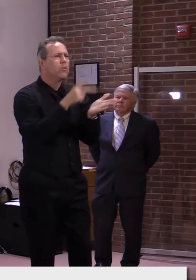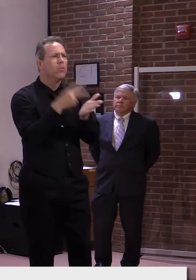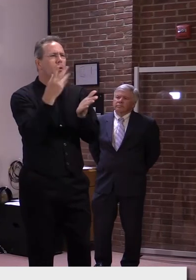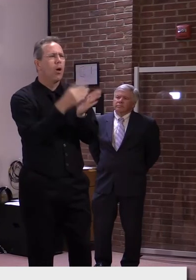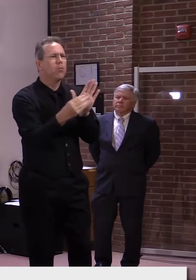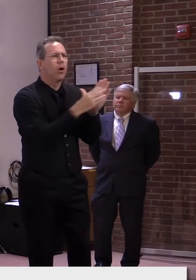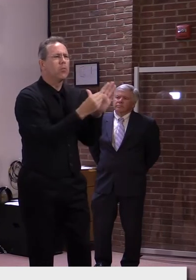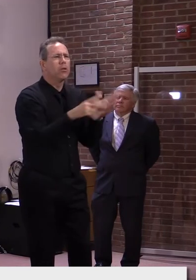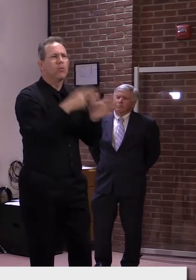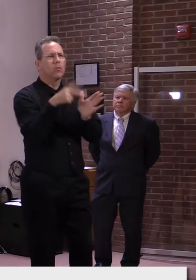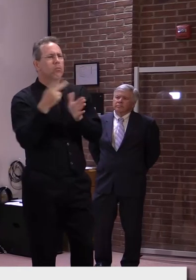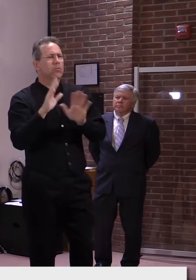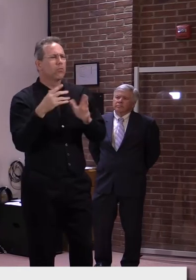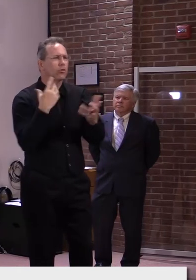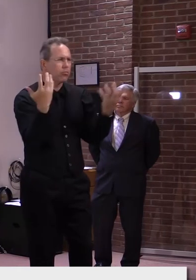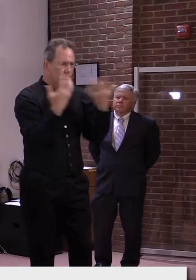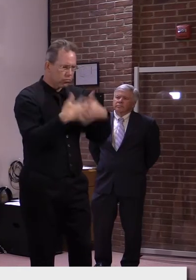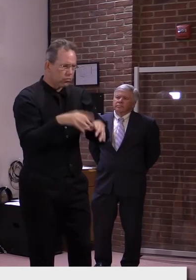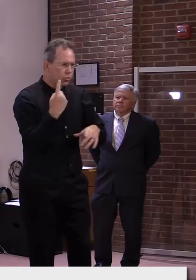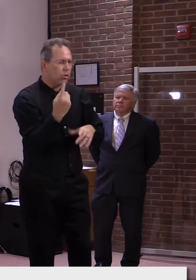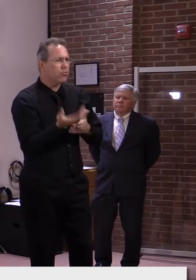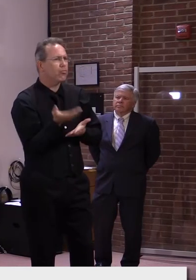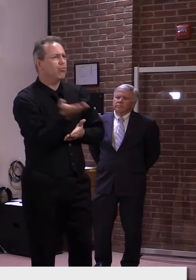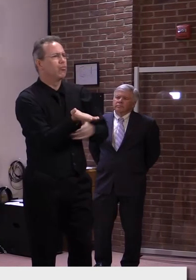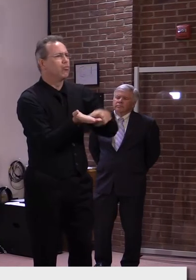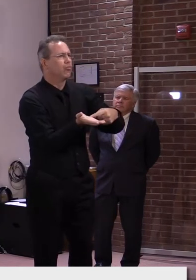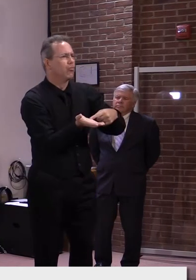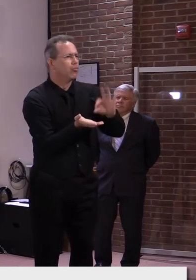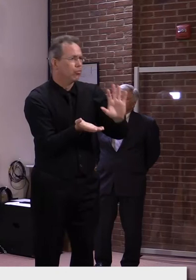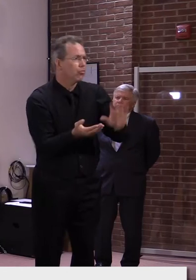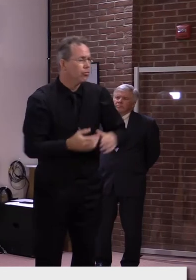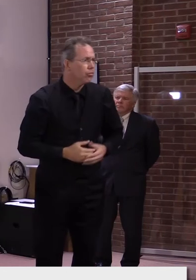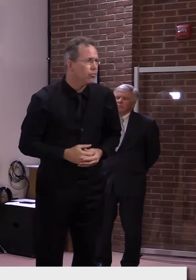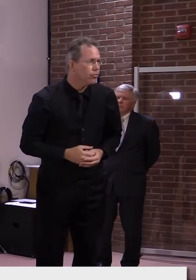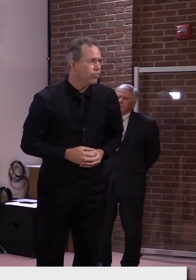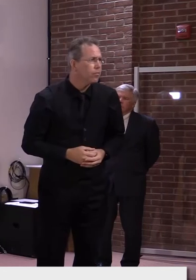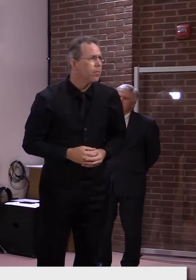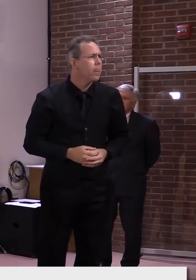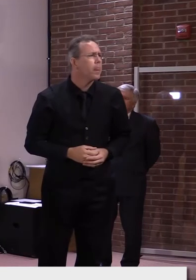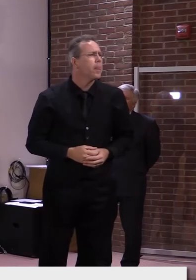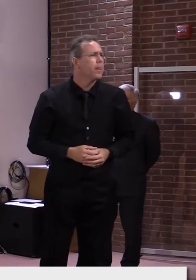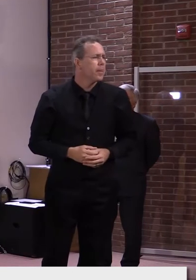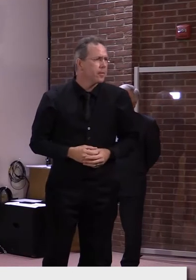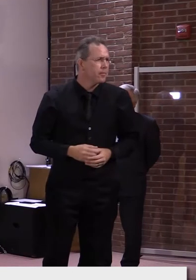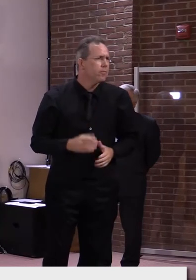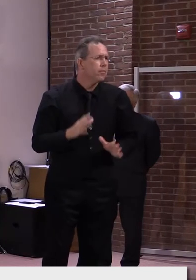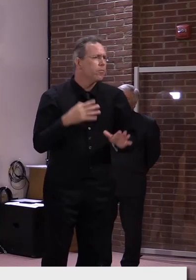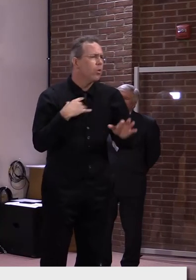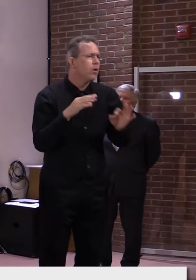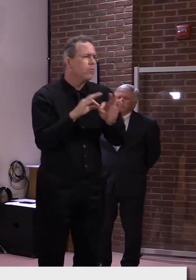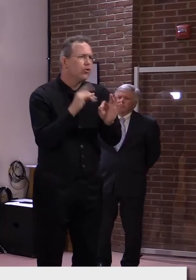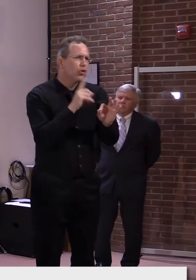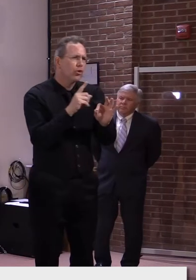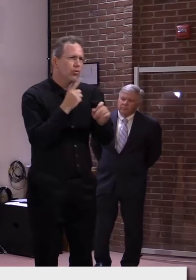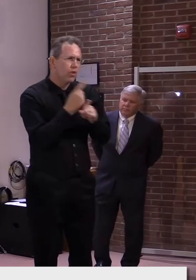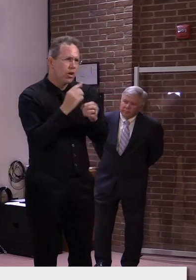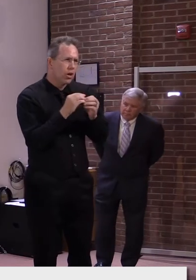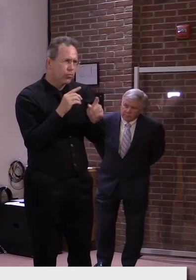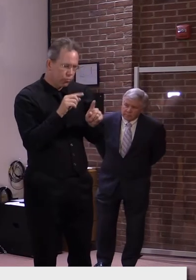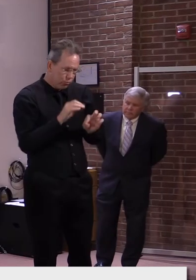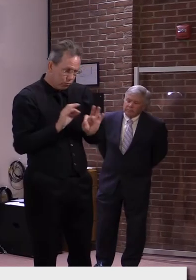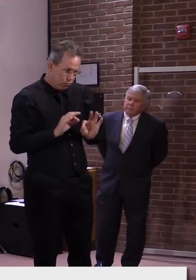reporting the same numbers. So we just we'll keep track of it the way we have right now. We think we've got it